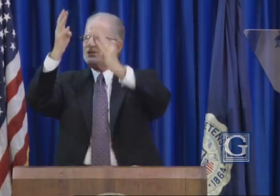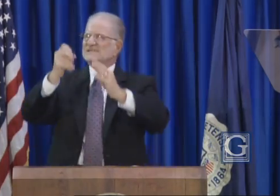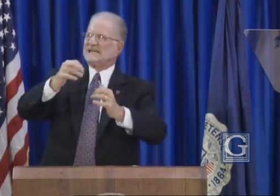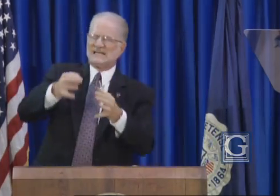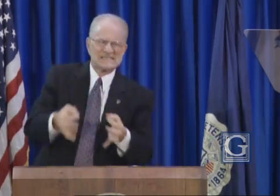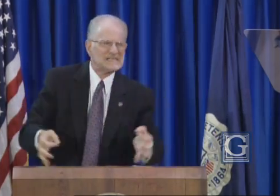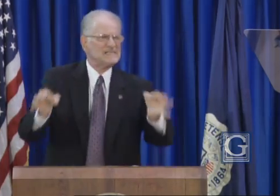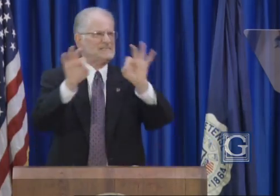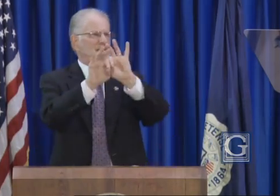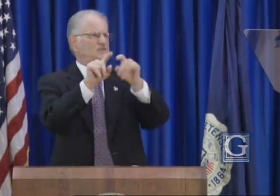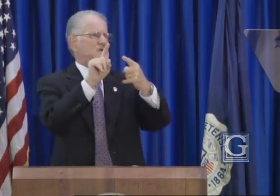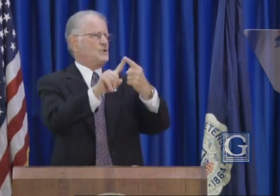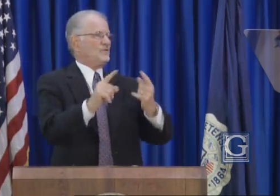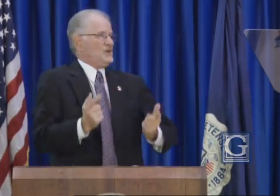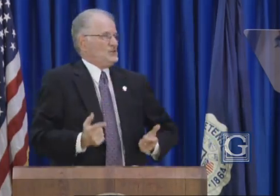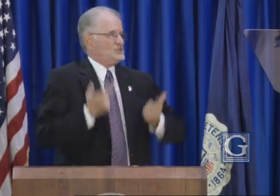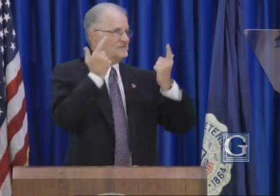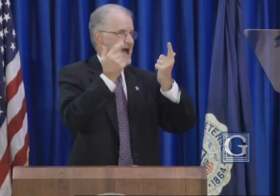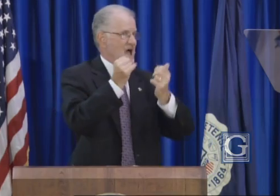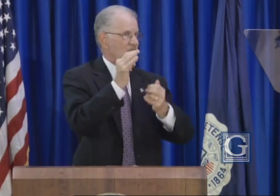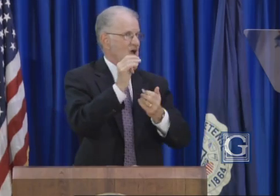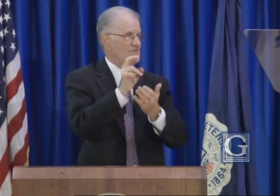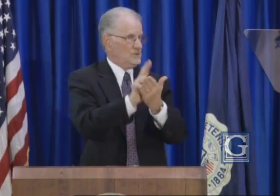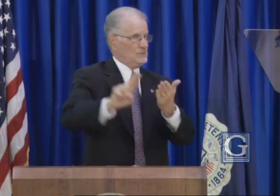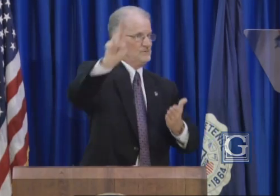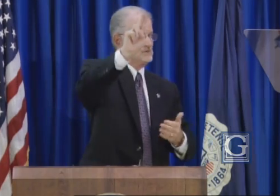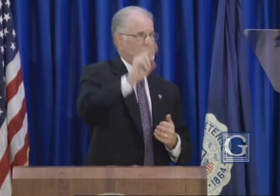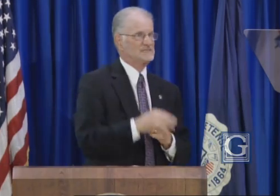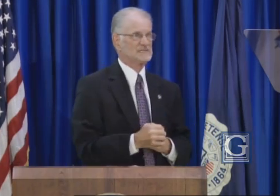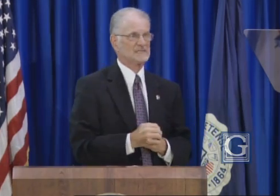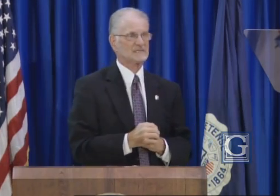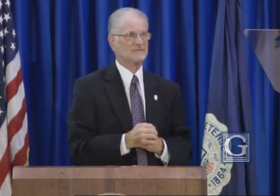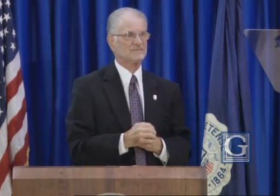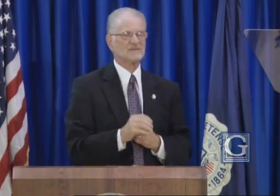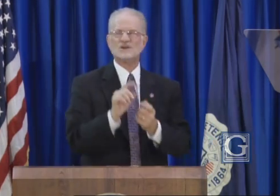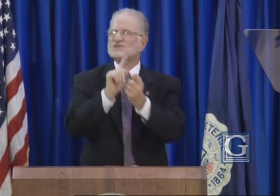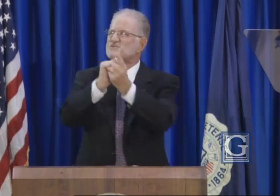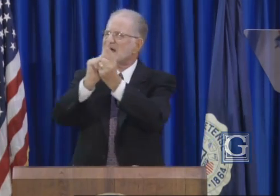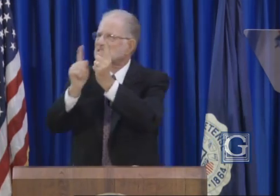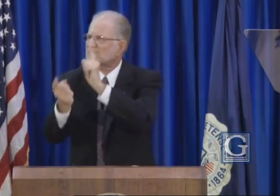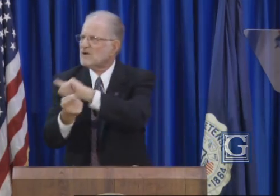Transformative innovation is essential to the survival of our university.